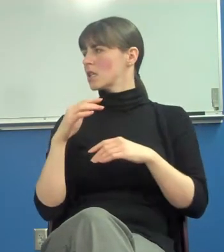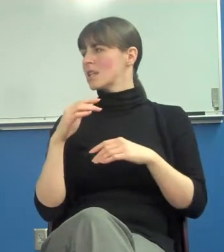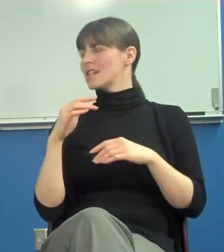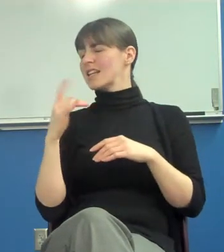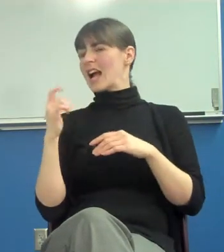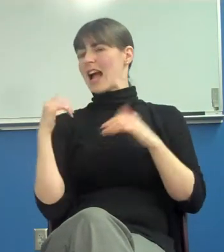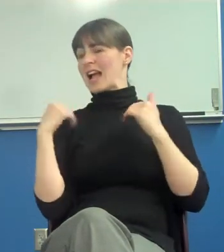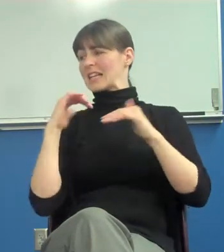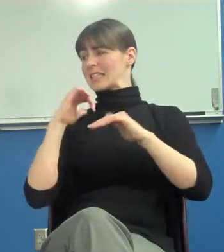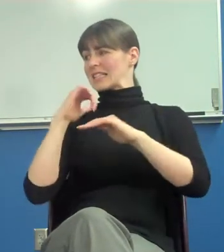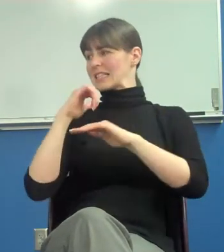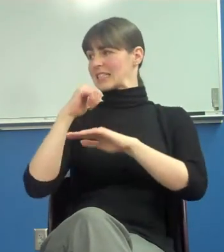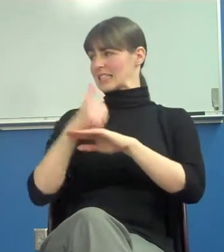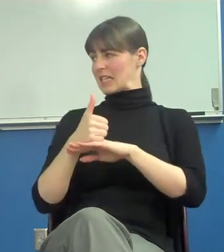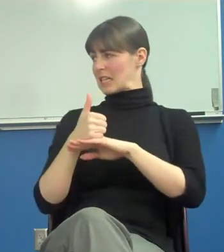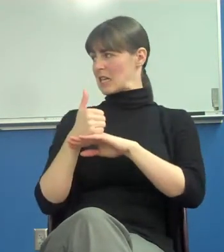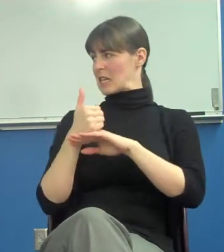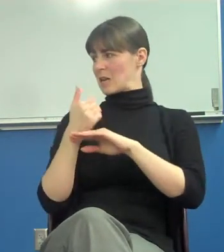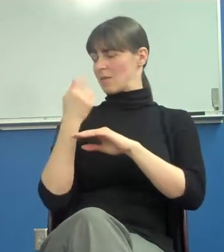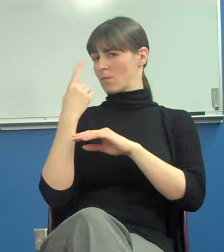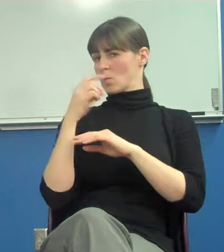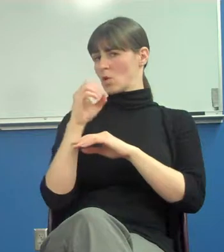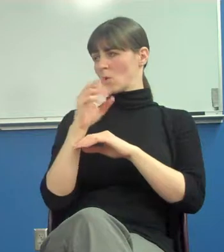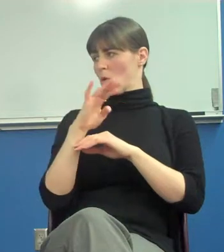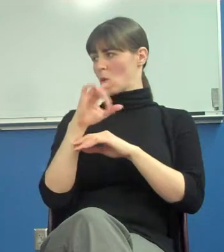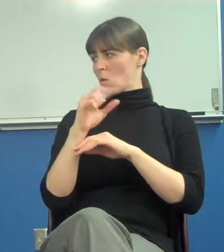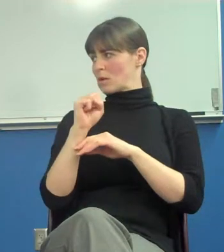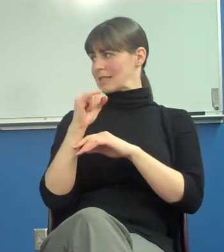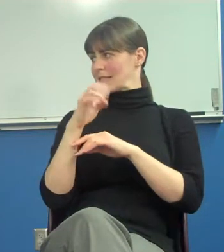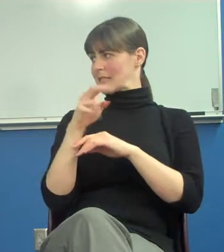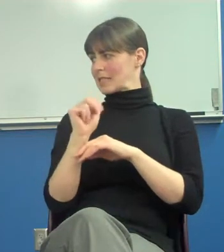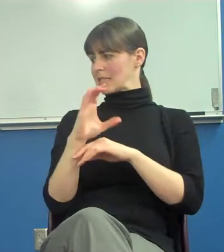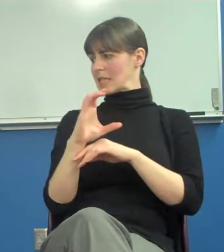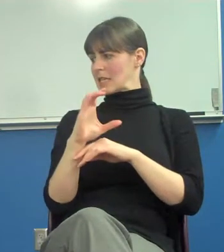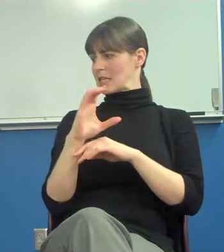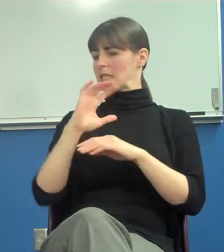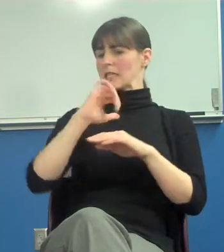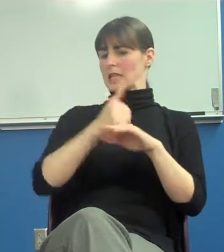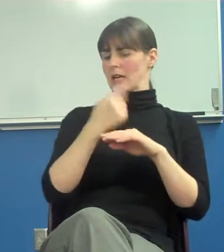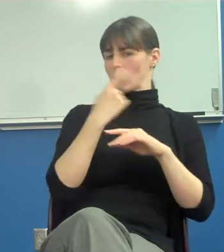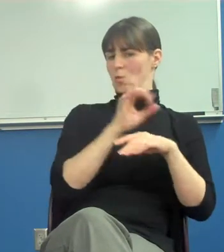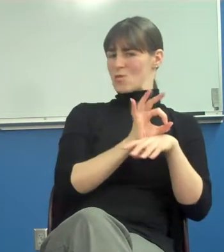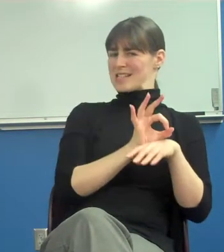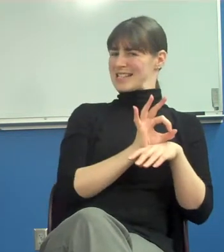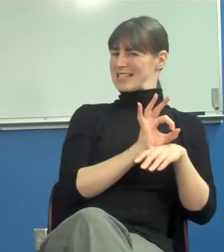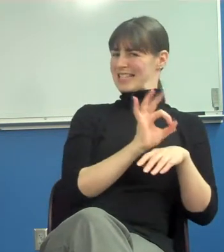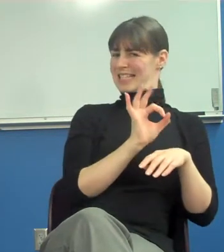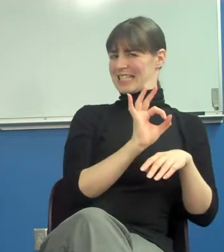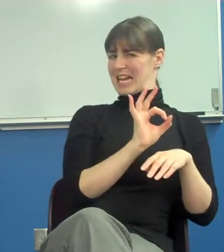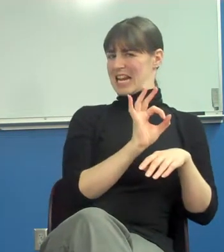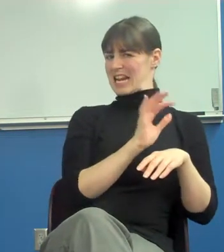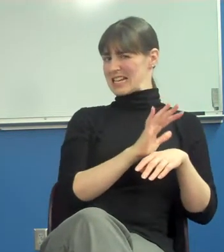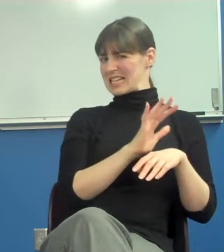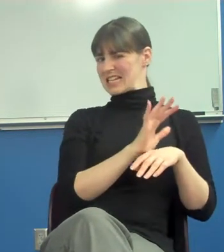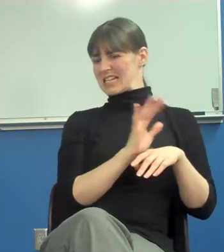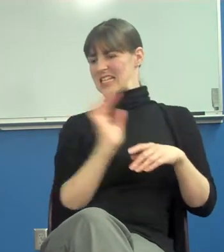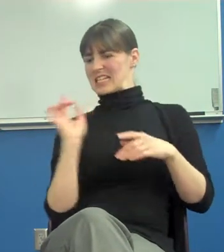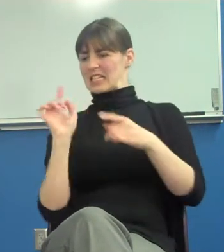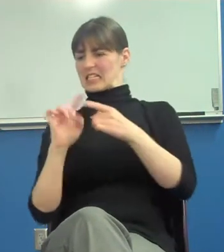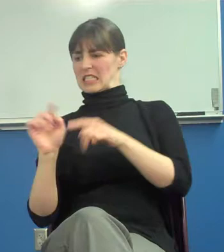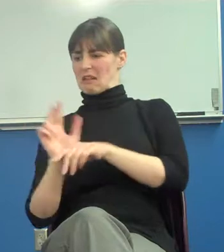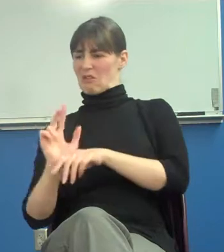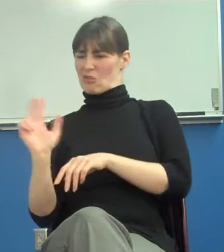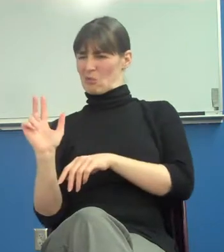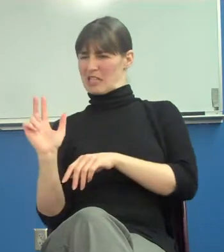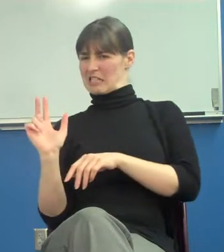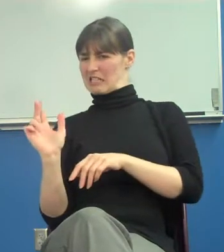I had it set up, I think in OrgSync I have it set up from like 9 or 10 to like 3 or 4. I can't remember exactly. I had to put it